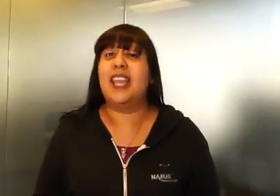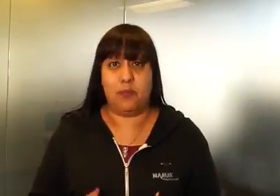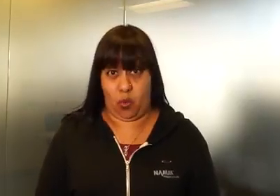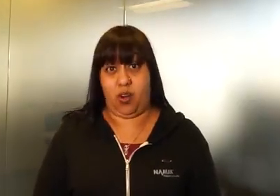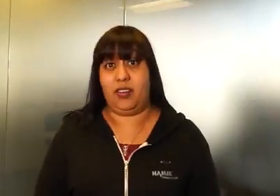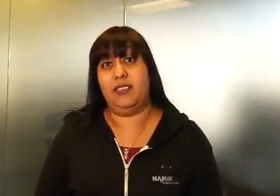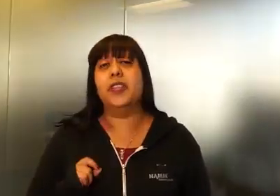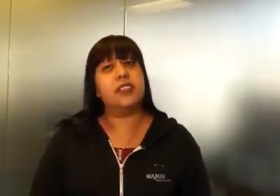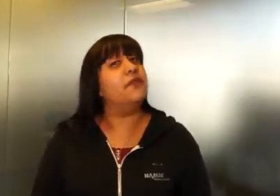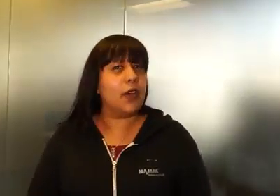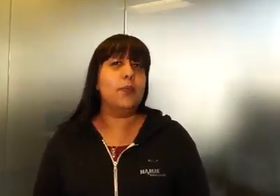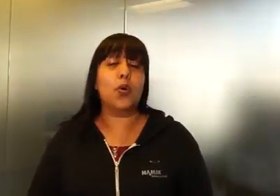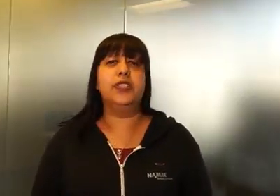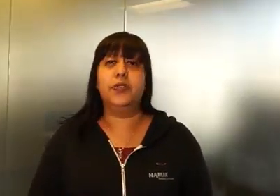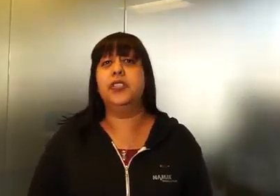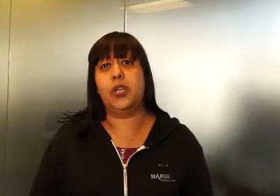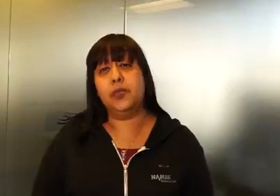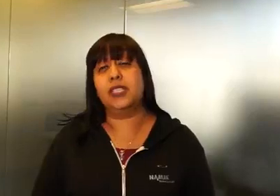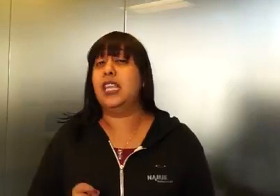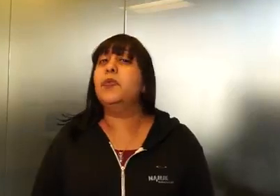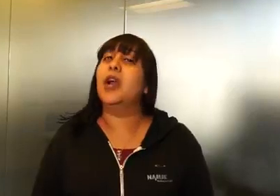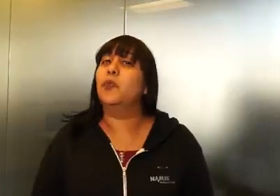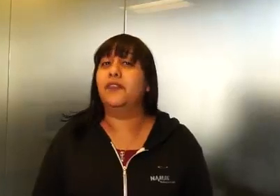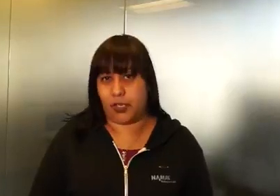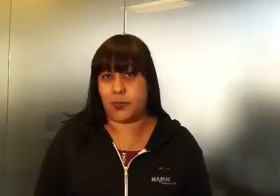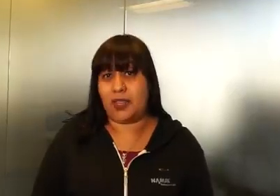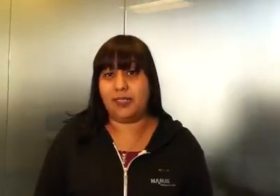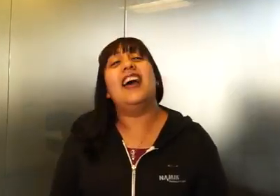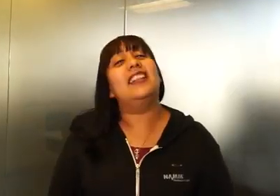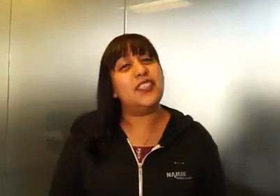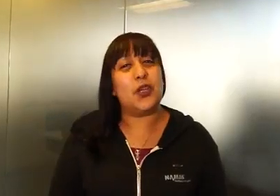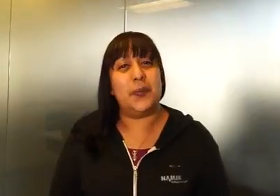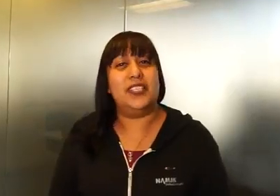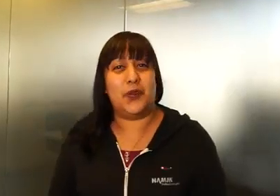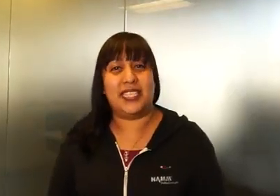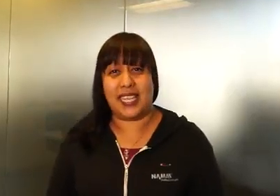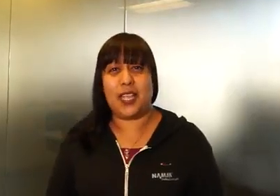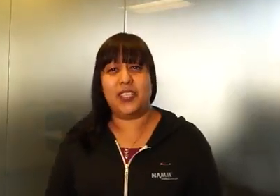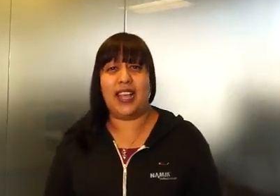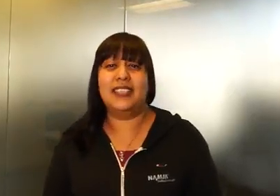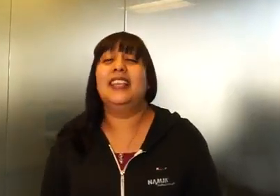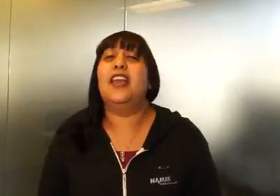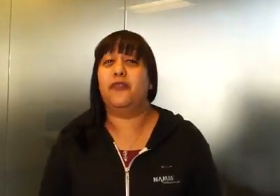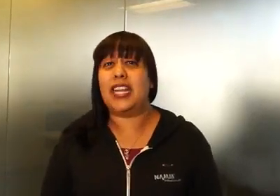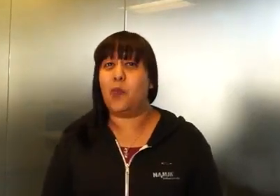and more. But there's some very important do's and don'ts to keep in mind when fingerspelling. Let's jump into Tony's sign language class and find out